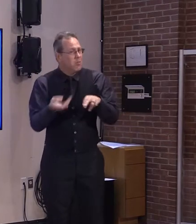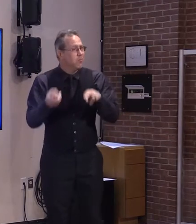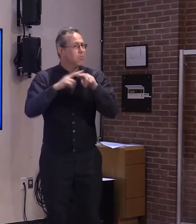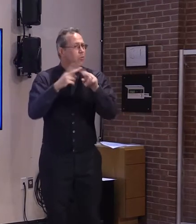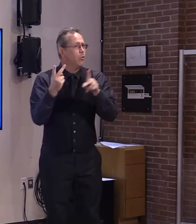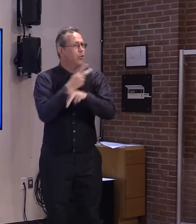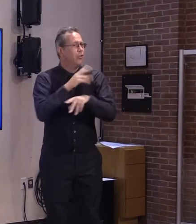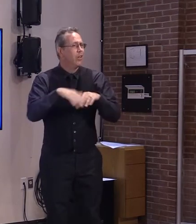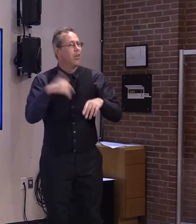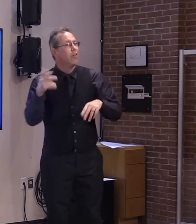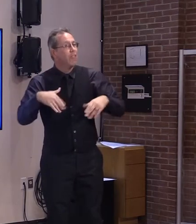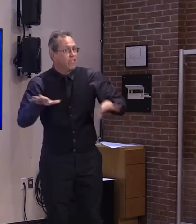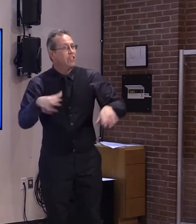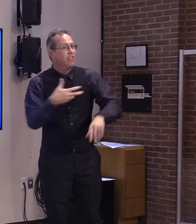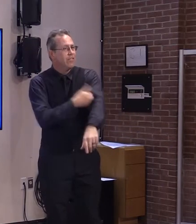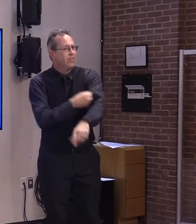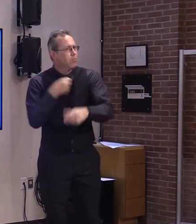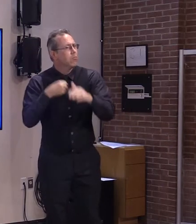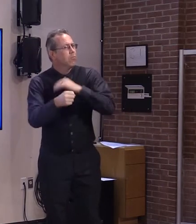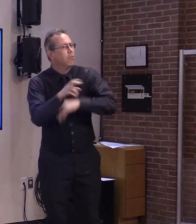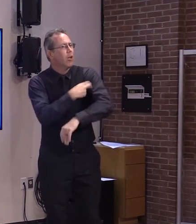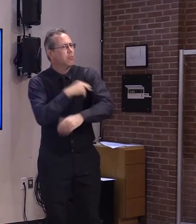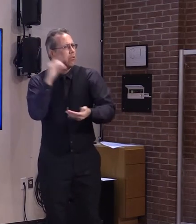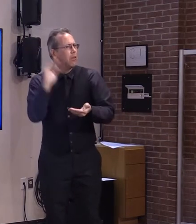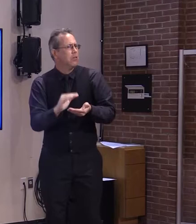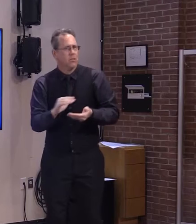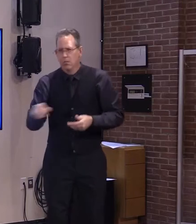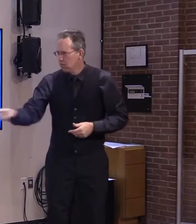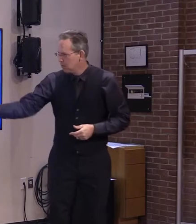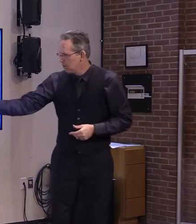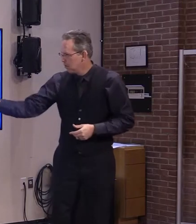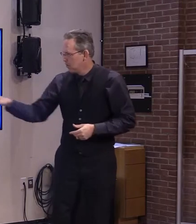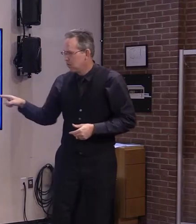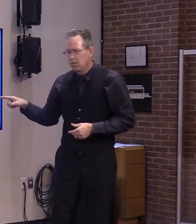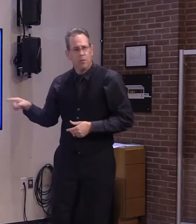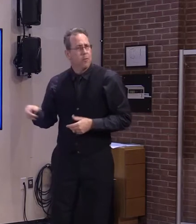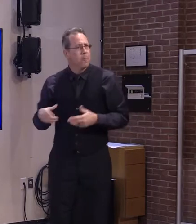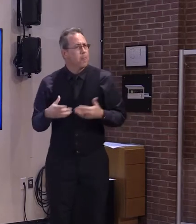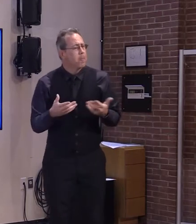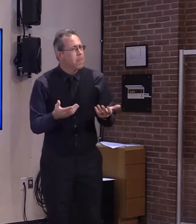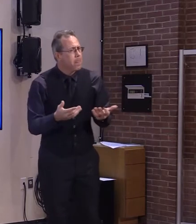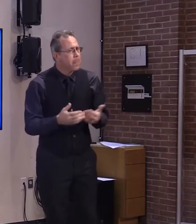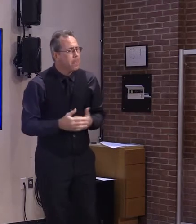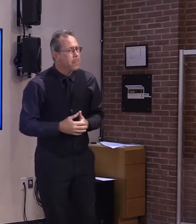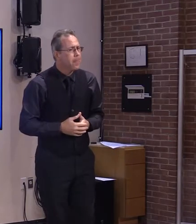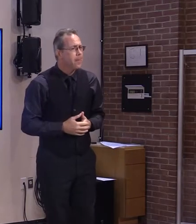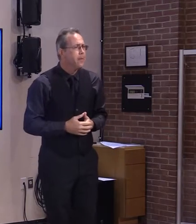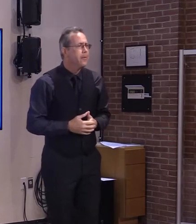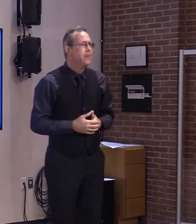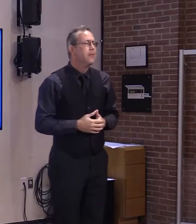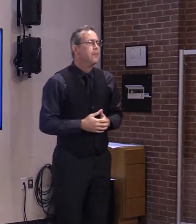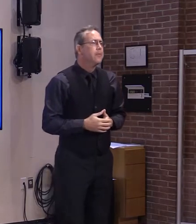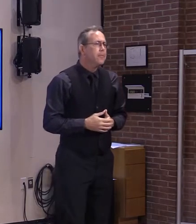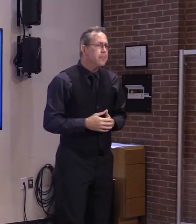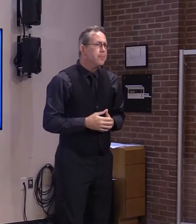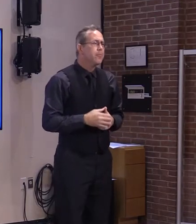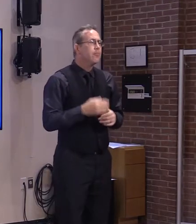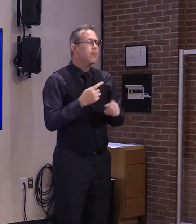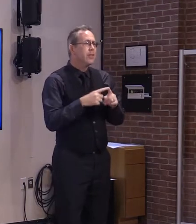fast as the fully vaccinated rate. And similarly, you can see here how those who are fully vaccinated have had a pretty stable rate over the